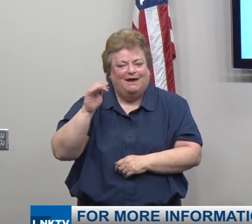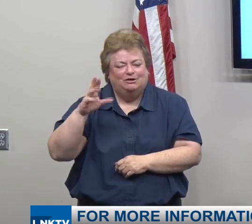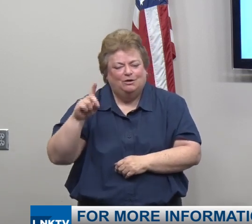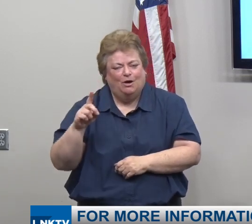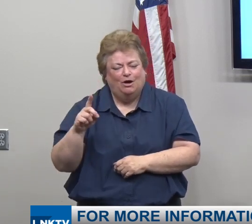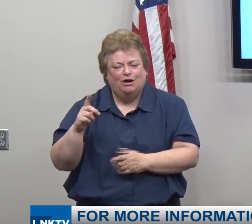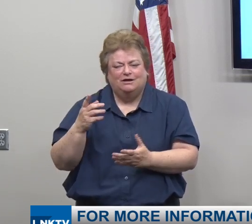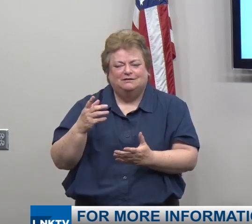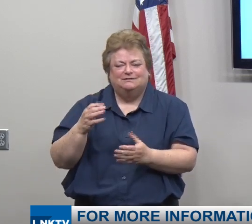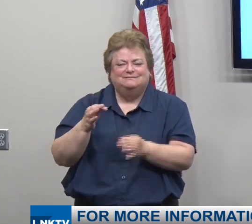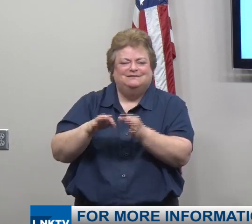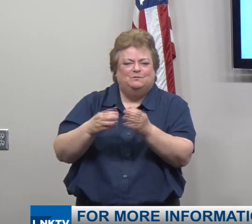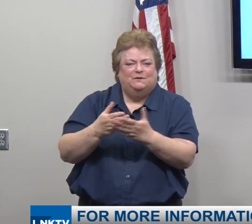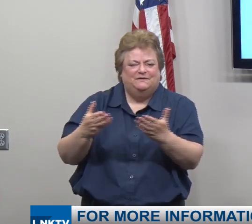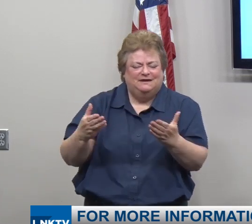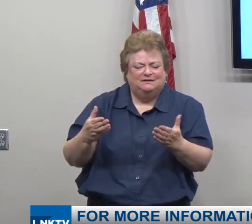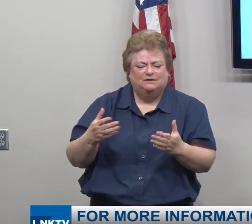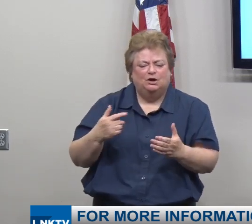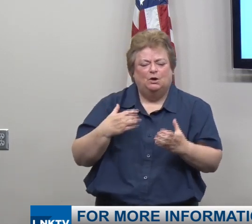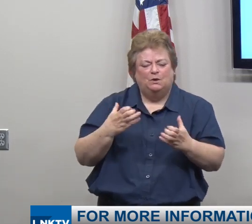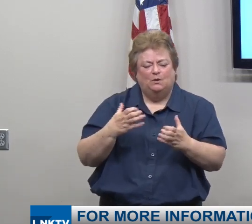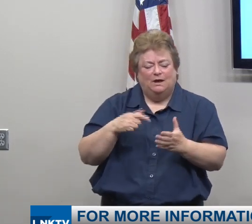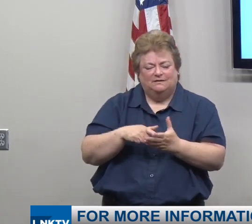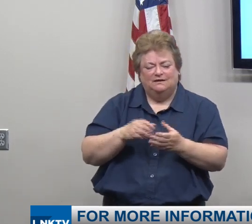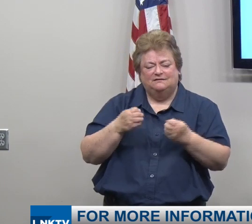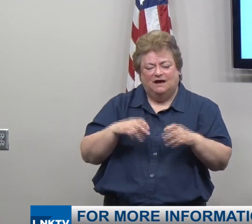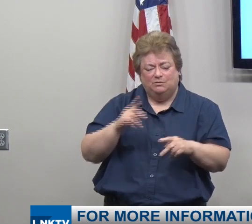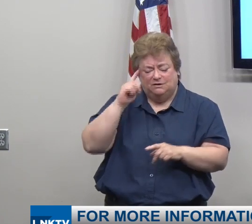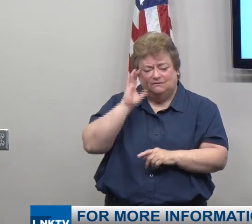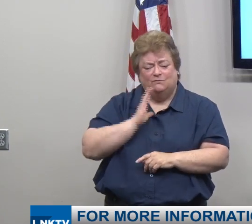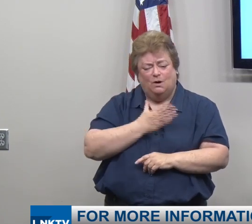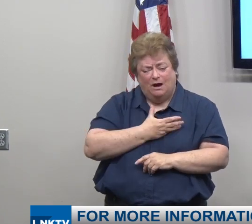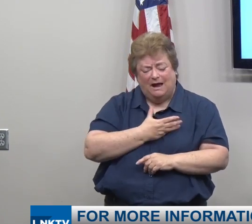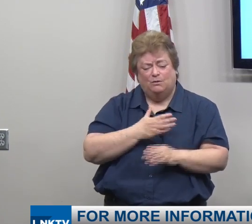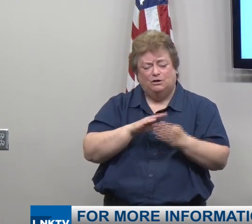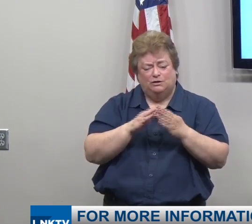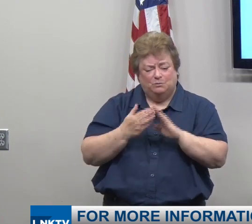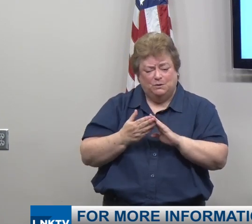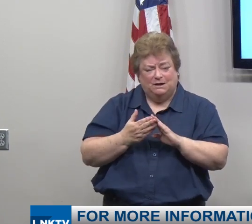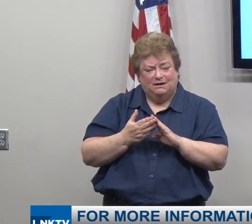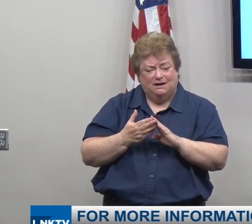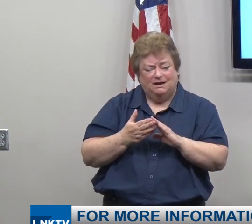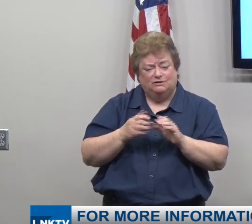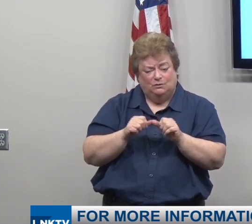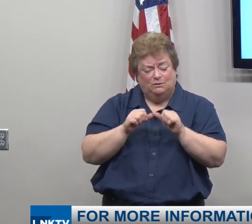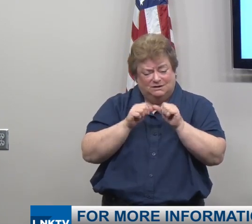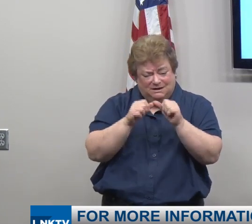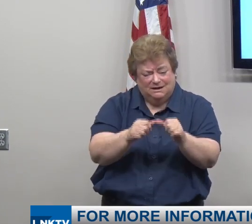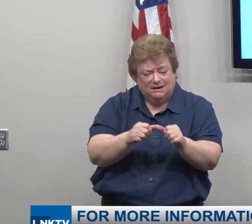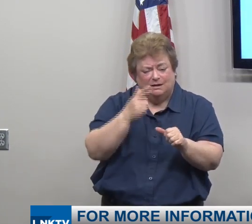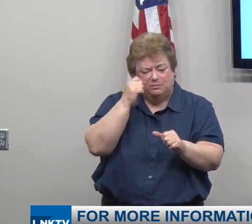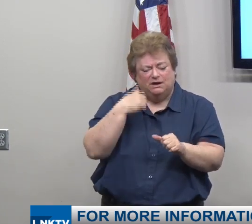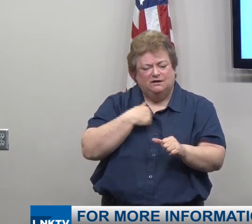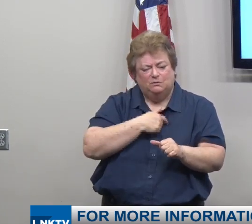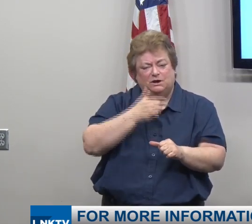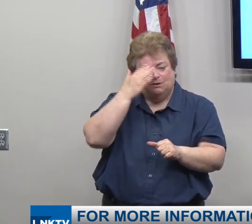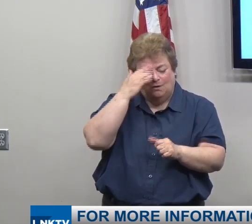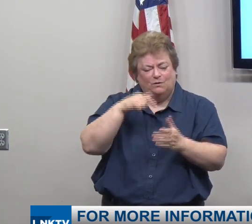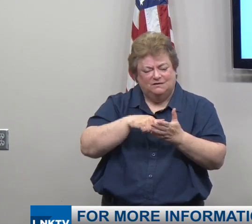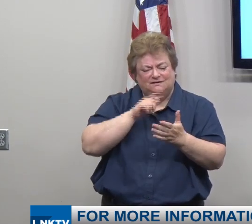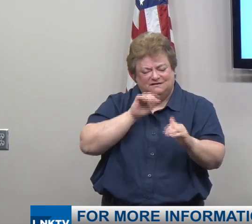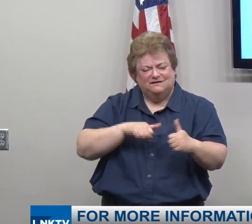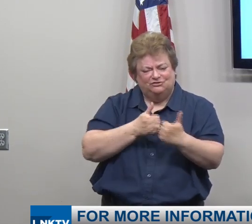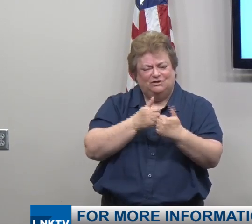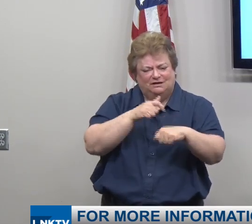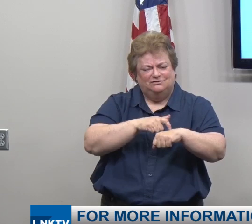these opportunities to exist for our community because we know how challenging this time is. But